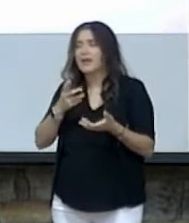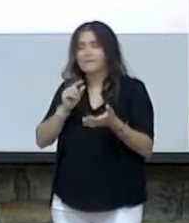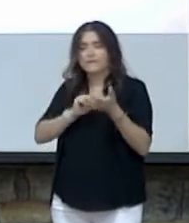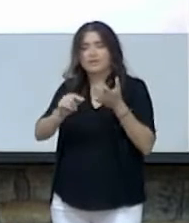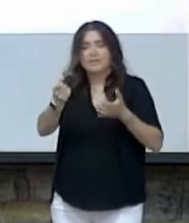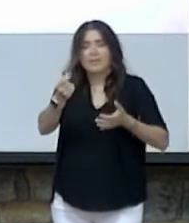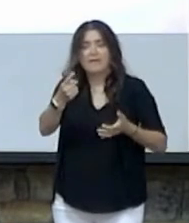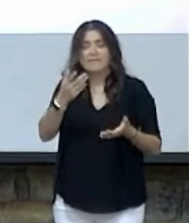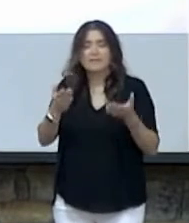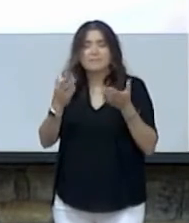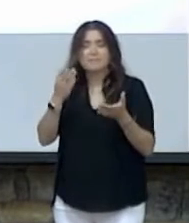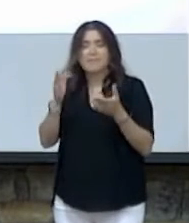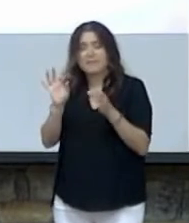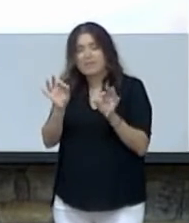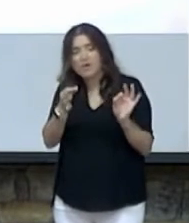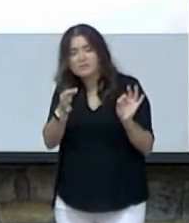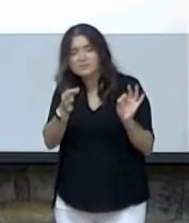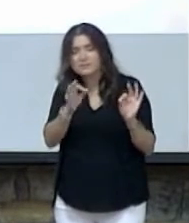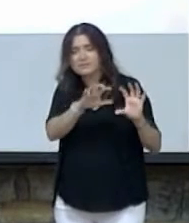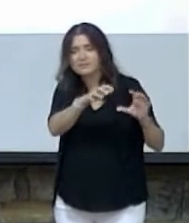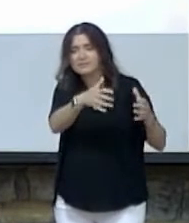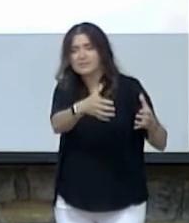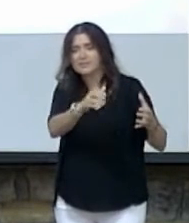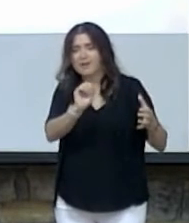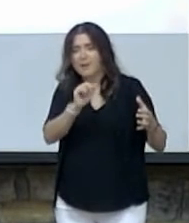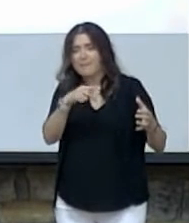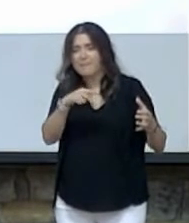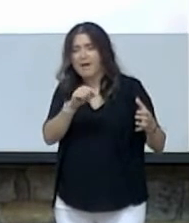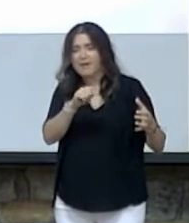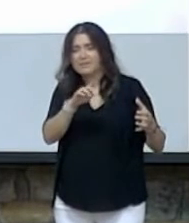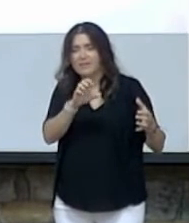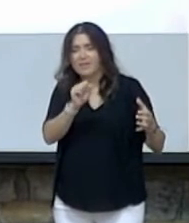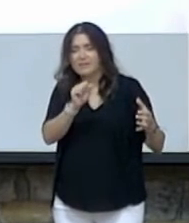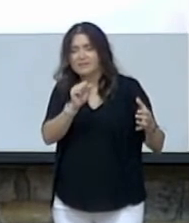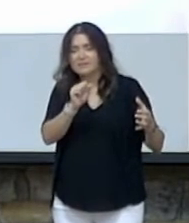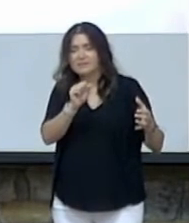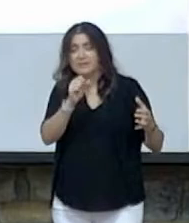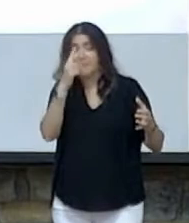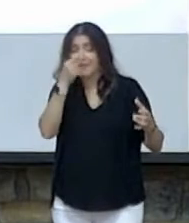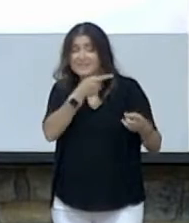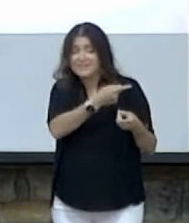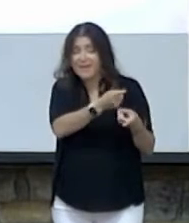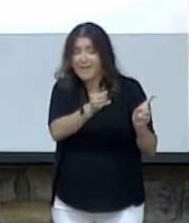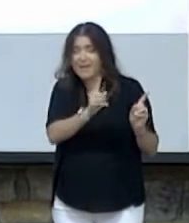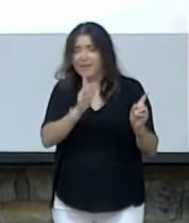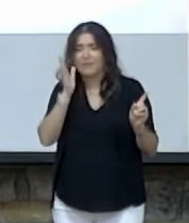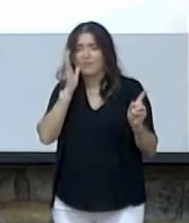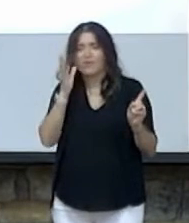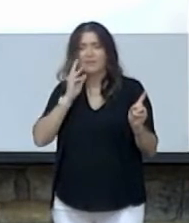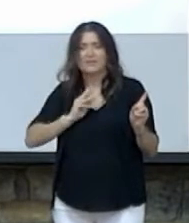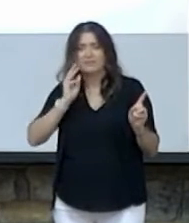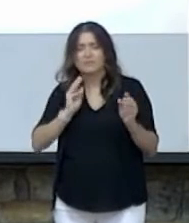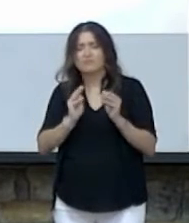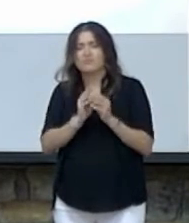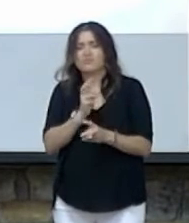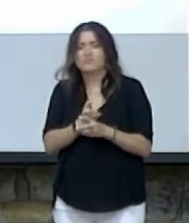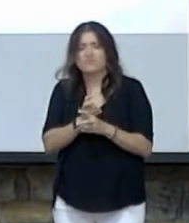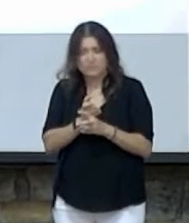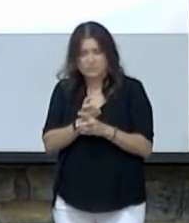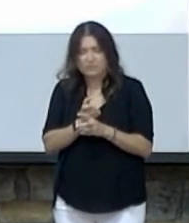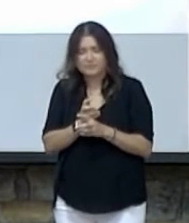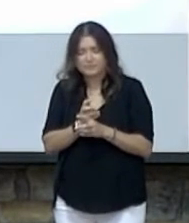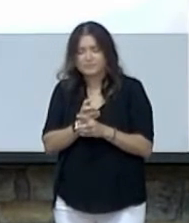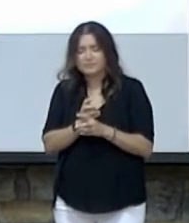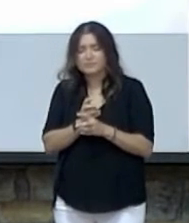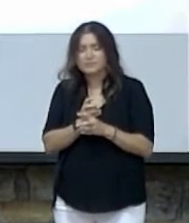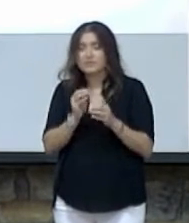number 11, he maybe turns to his apostles. Because you see, they're going to experience something even a little bit more difficult. And now he gets a